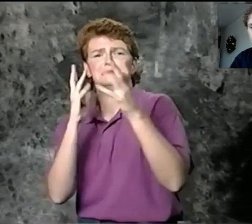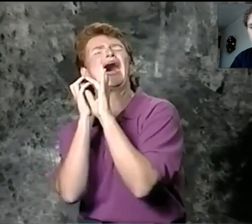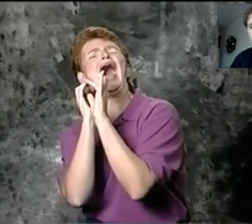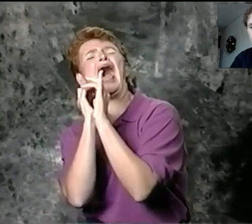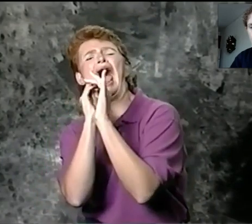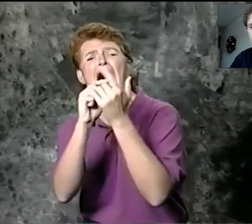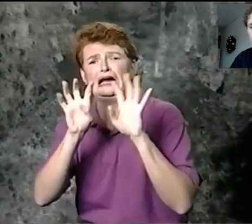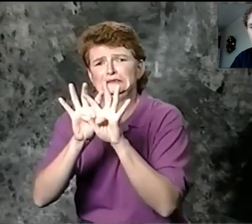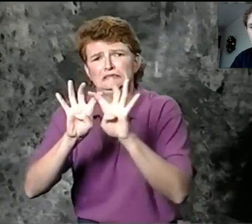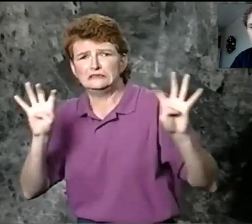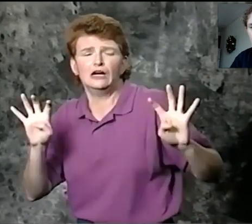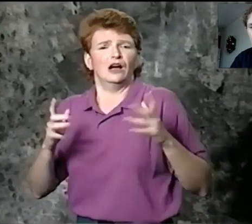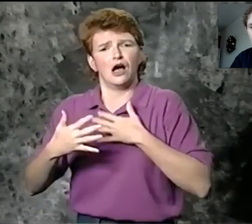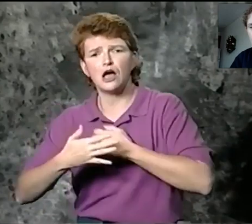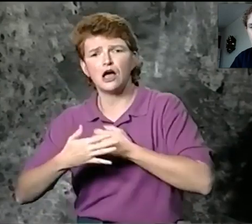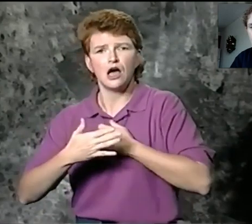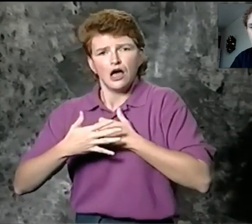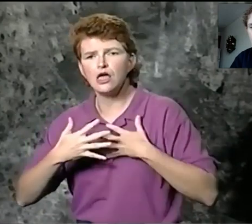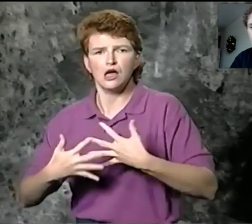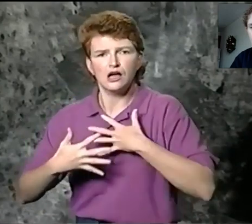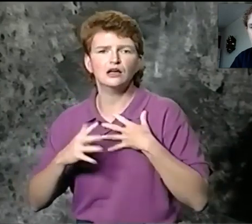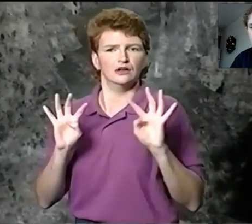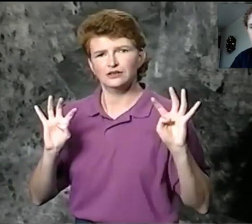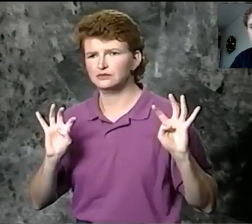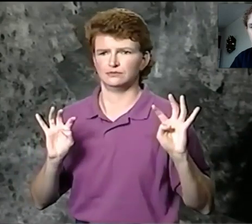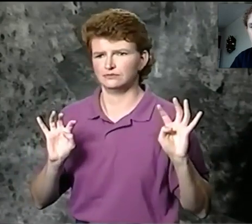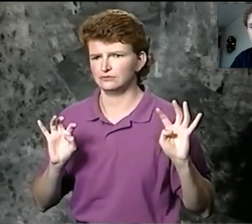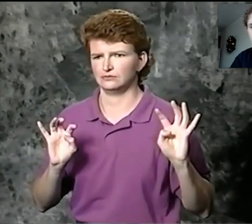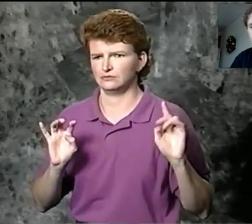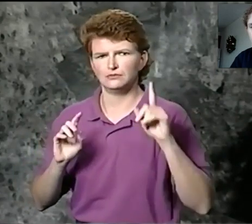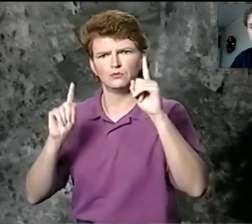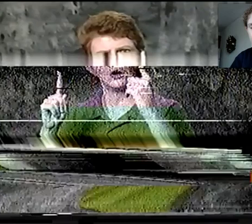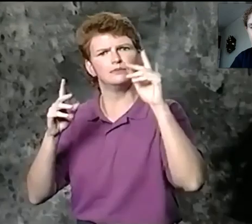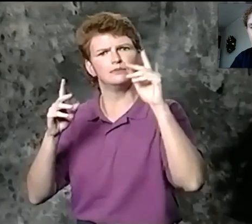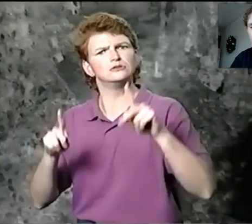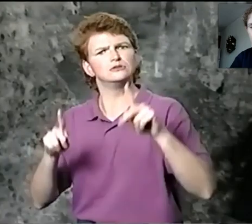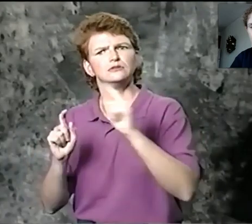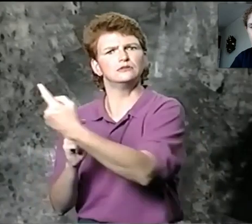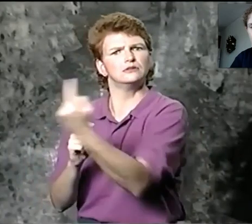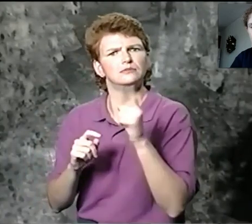It was funny how they were all running and their hearts were pounding, all lined up.